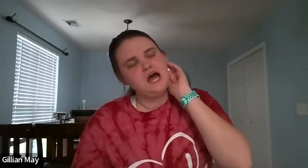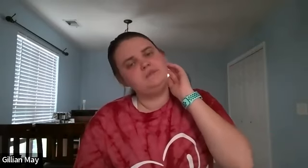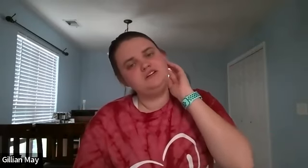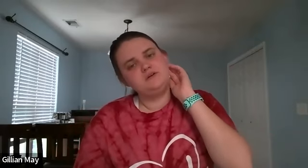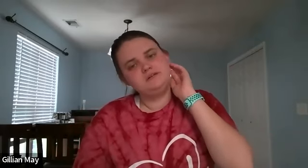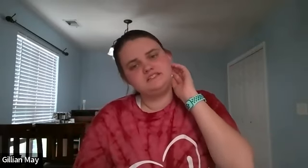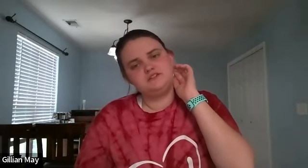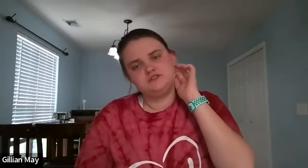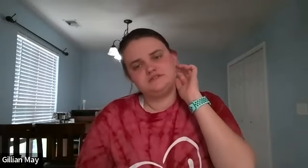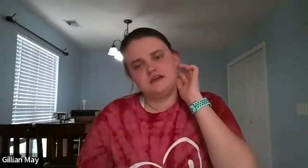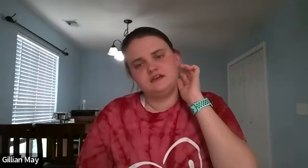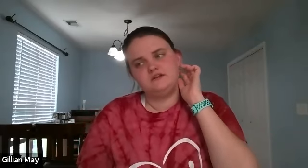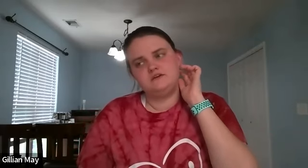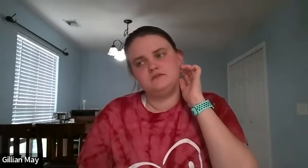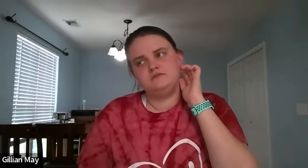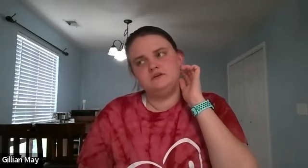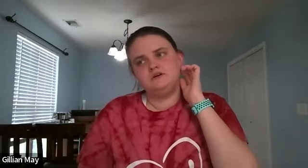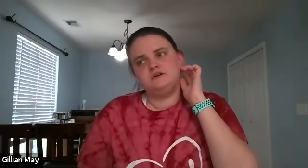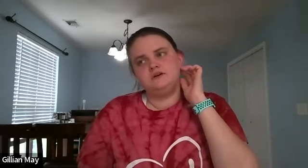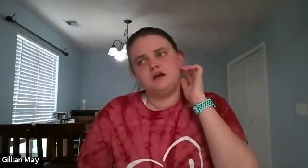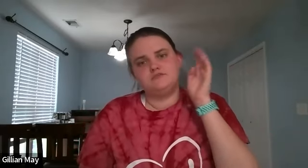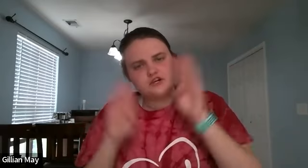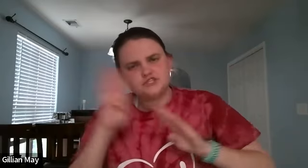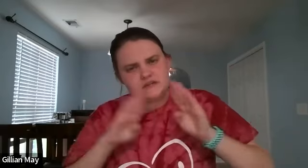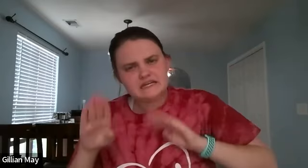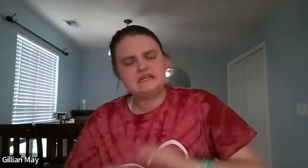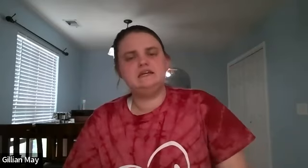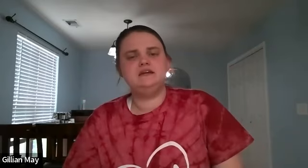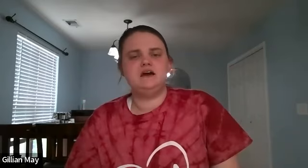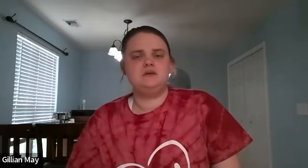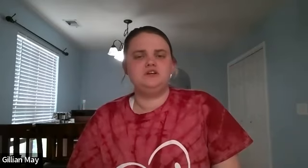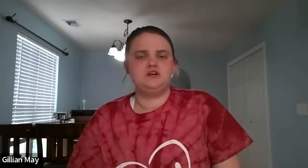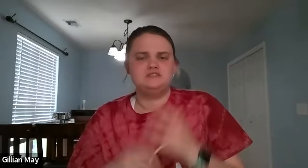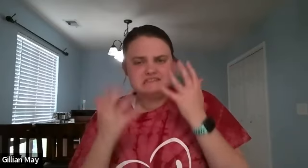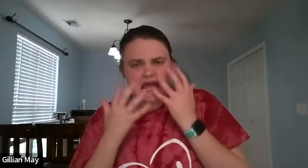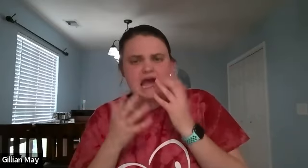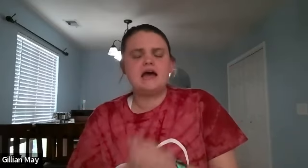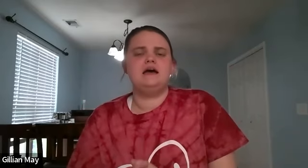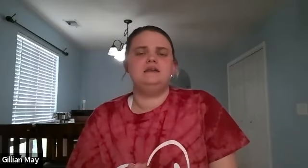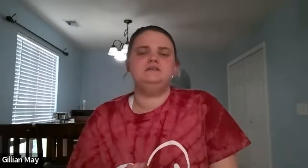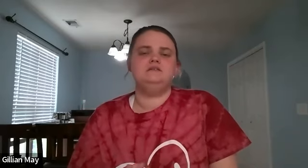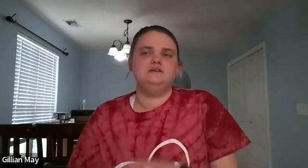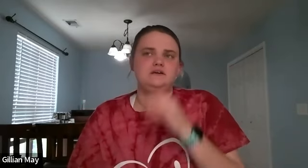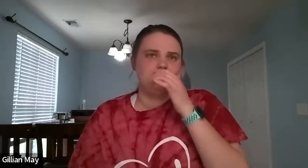mean, you can always still use like, if I'm frustrated, I'm, sad. Those